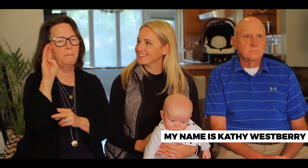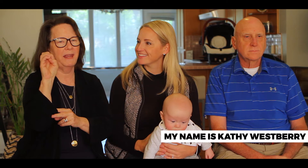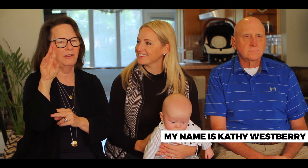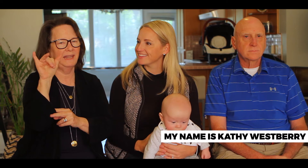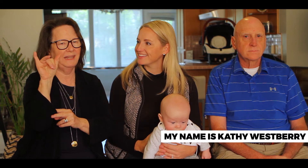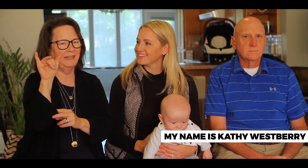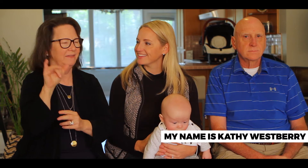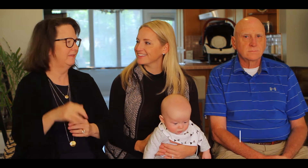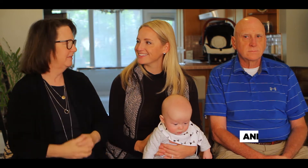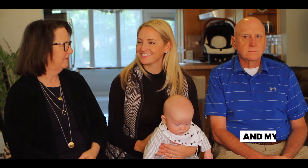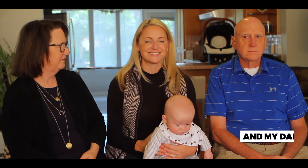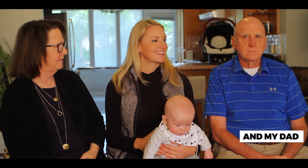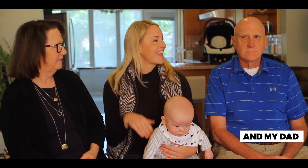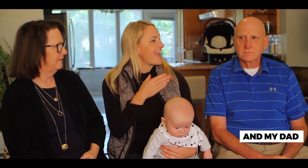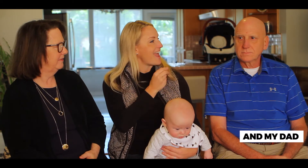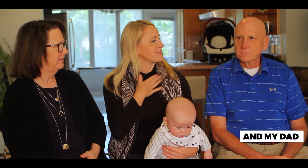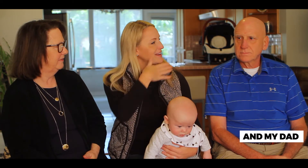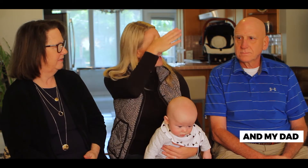my dad.